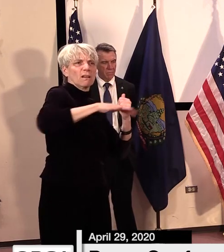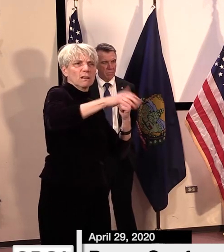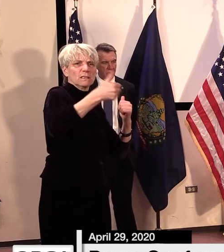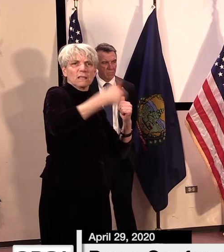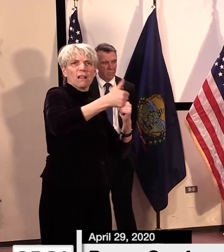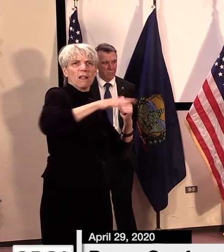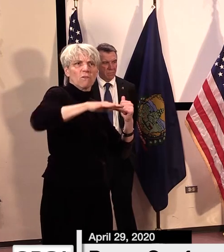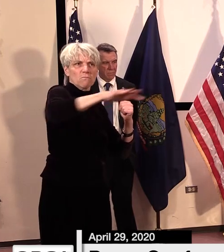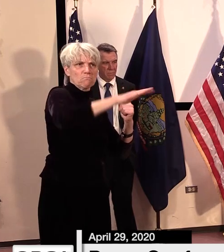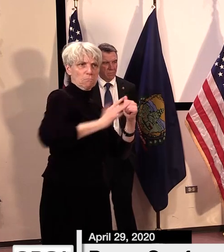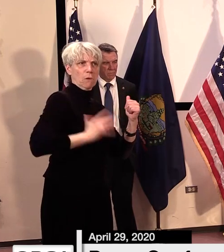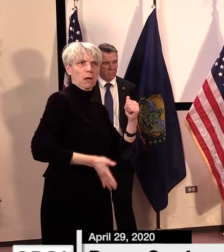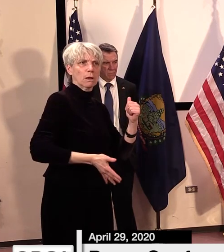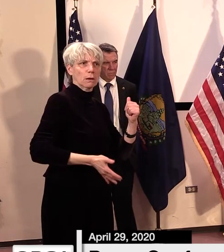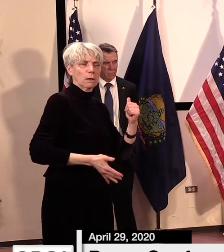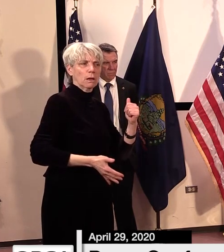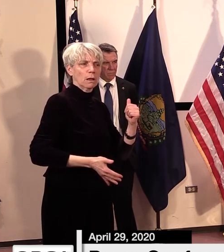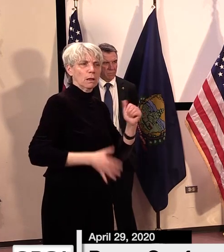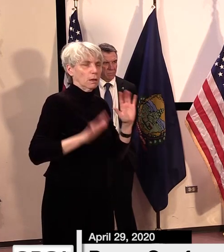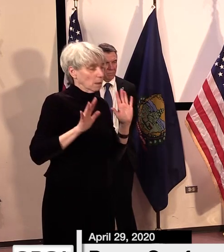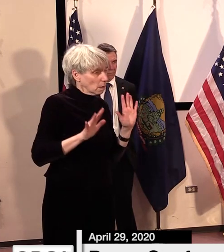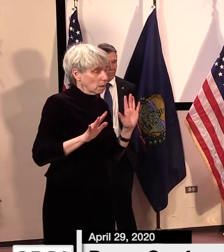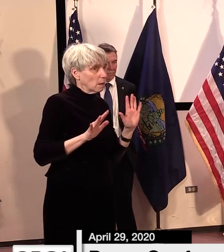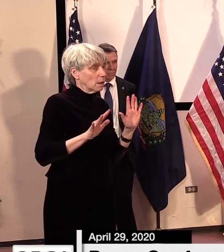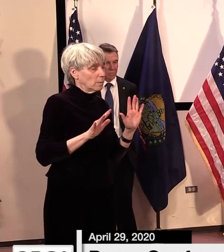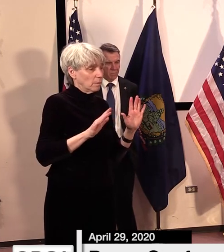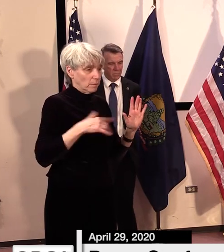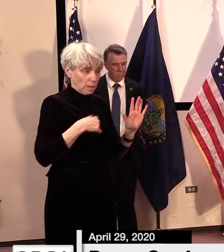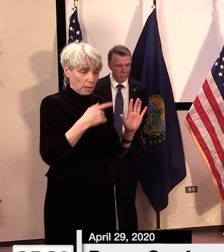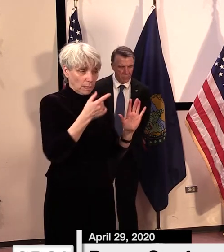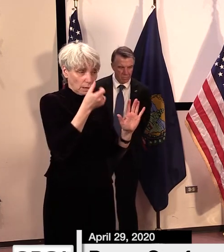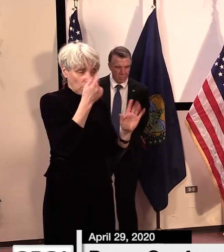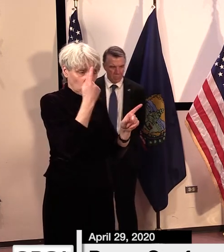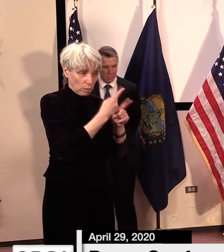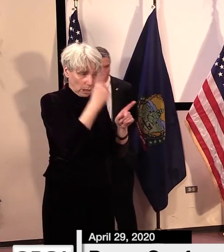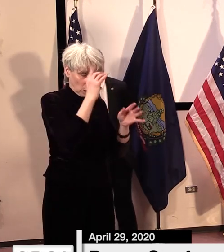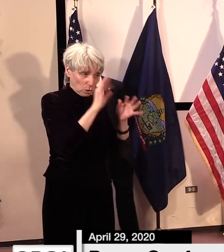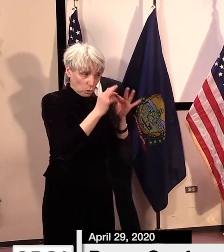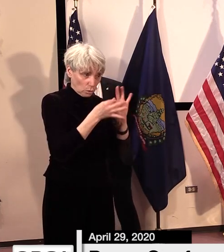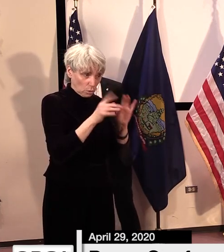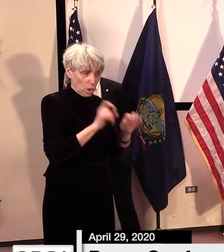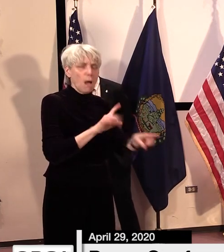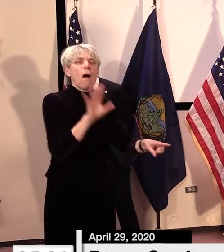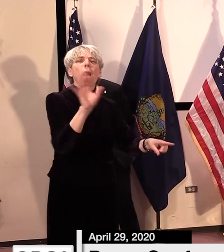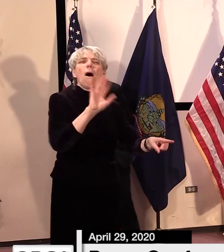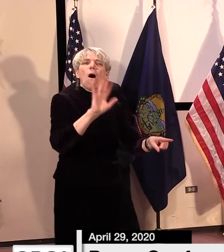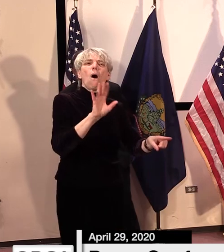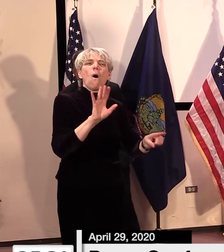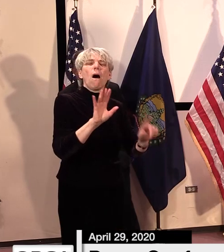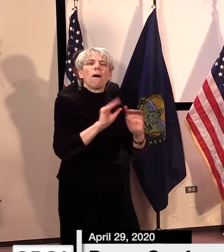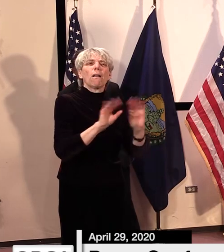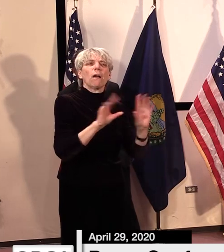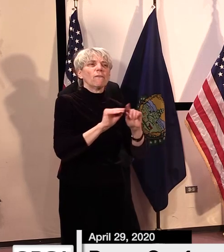own. That's how I'm interpreting what you're saying. Mike. Well, I'm just trying to understand